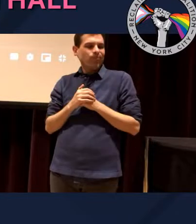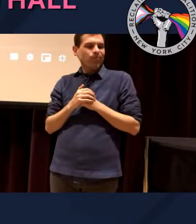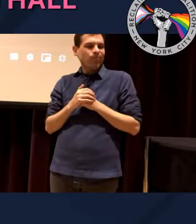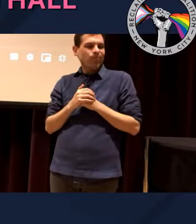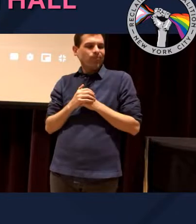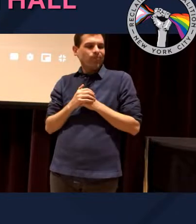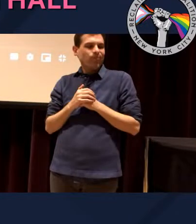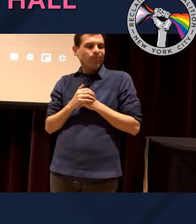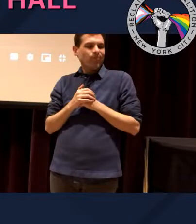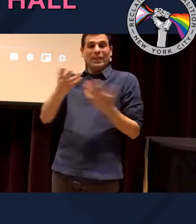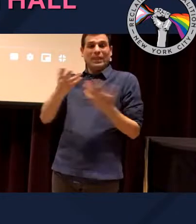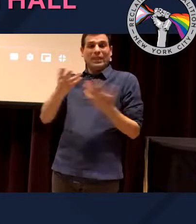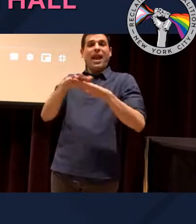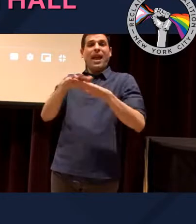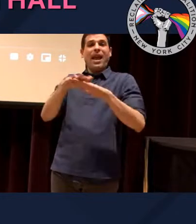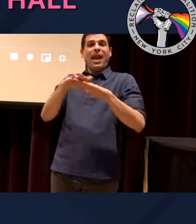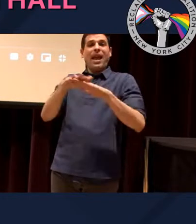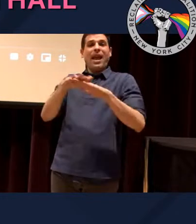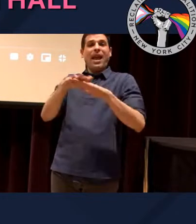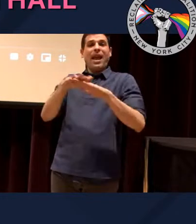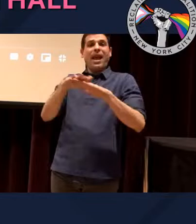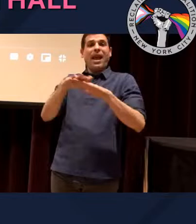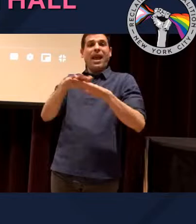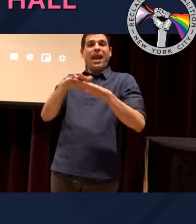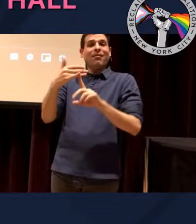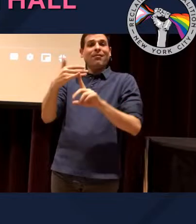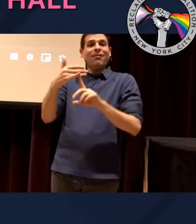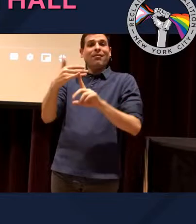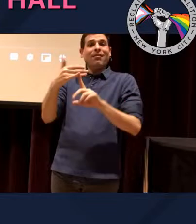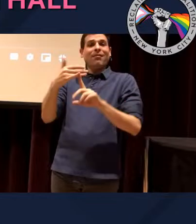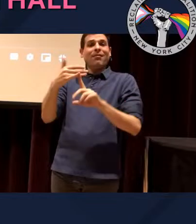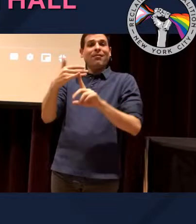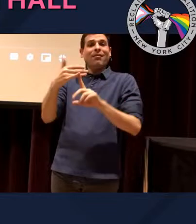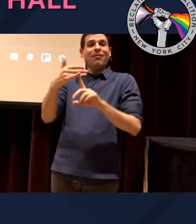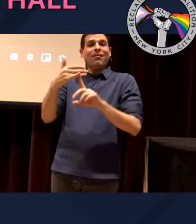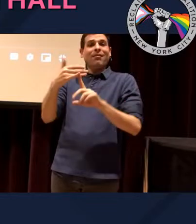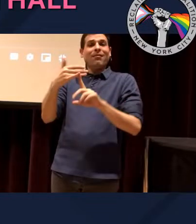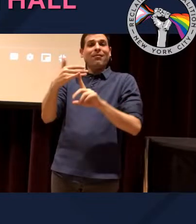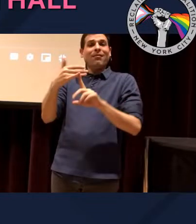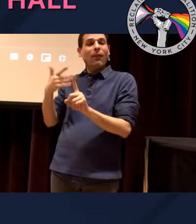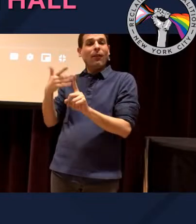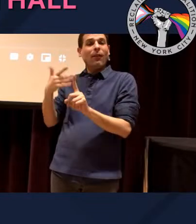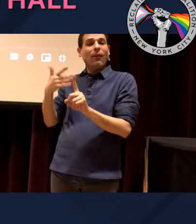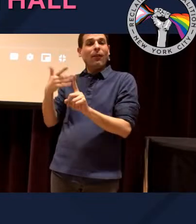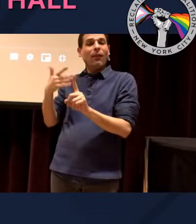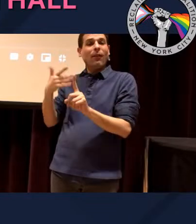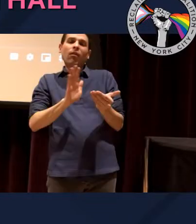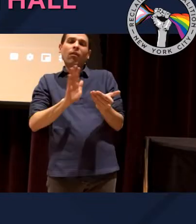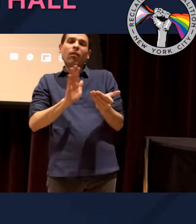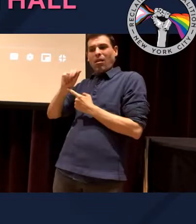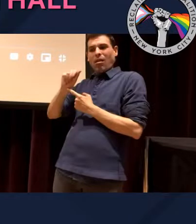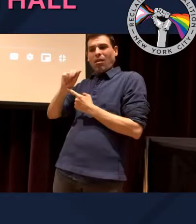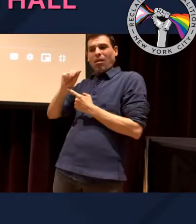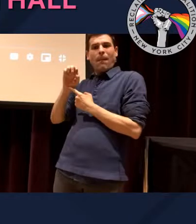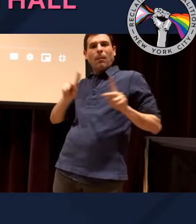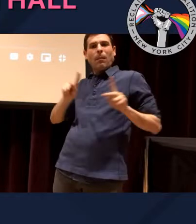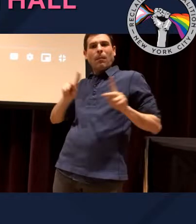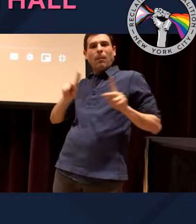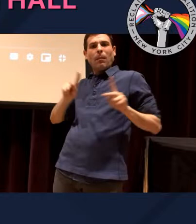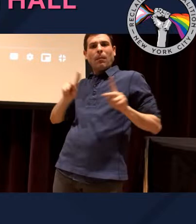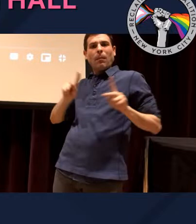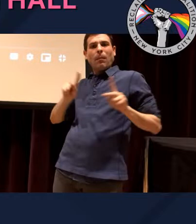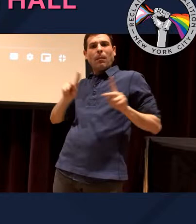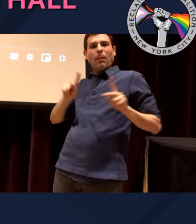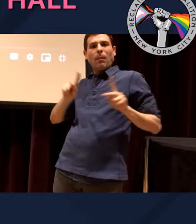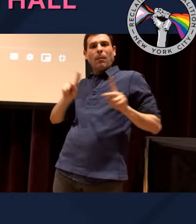land comes with Lenape people. But the Lenape people are still alive. So